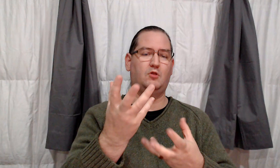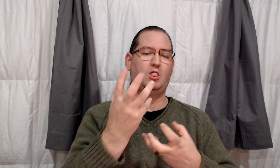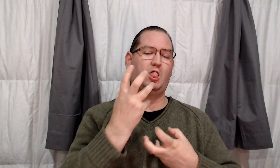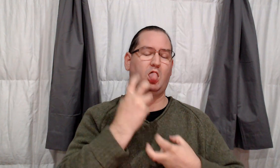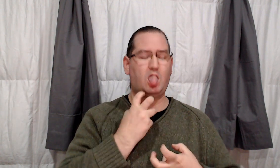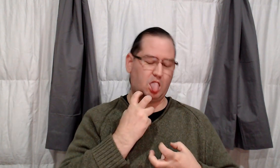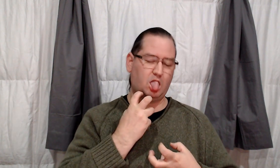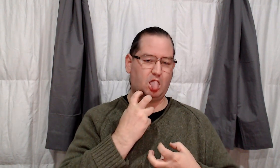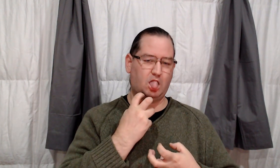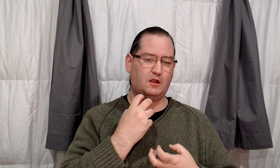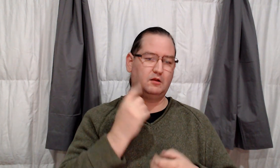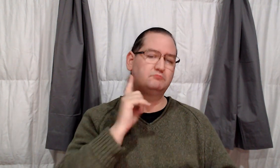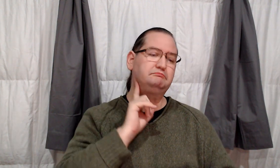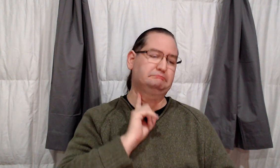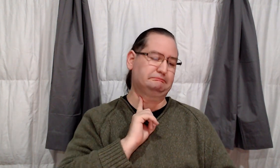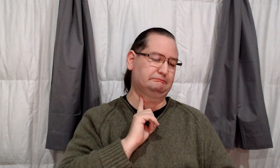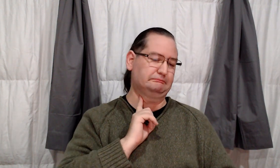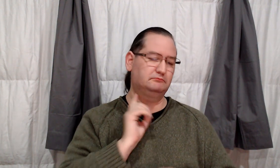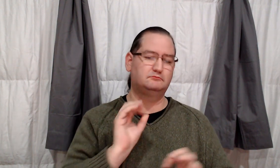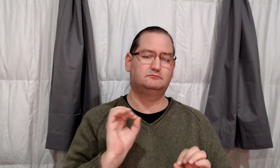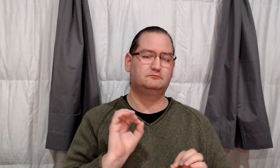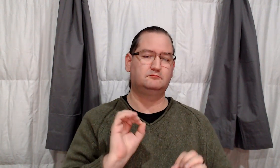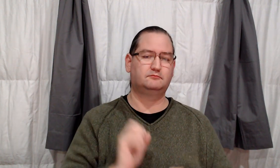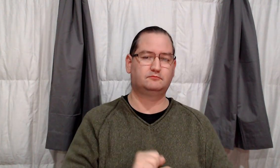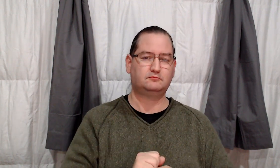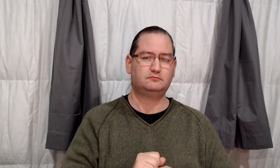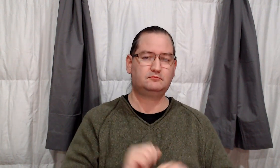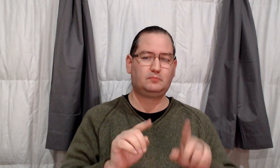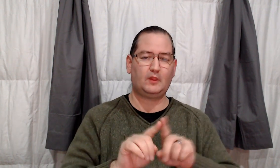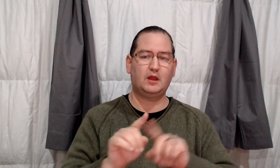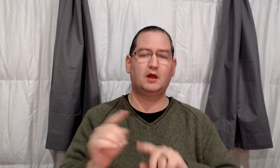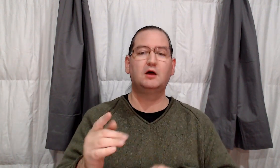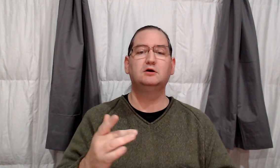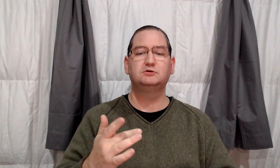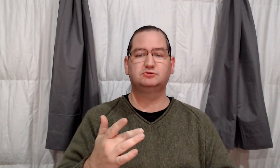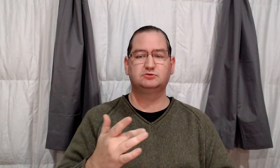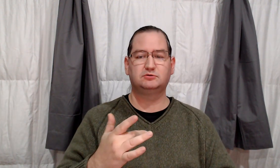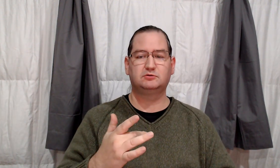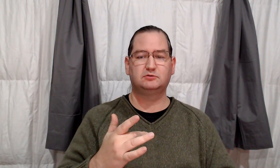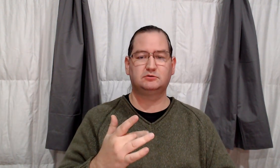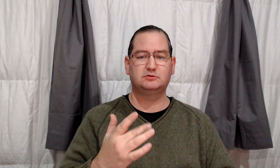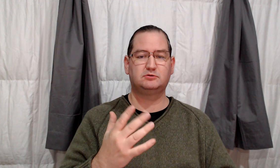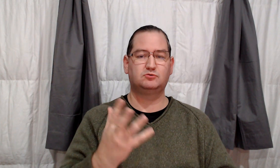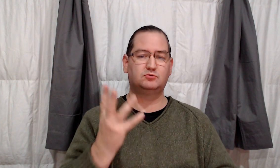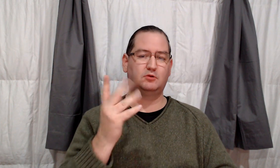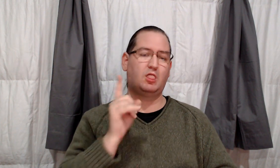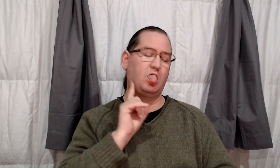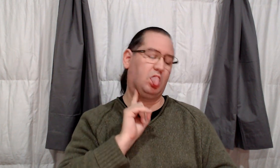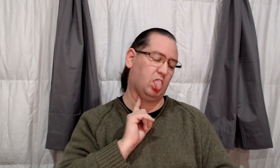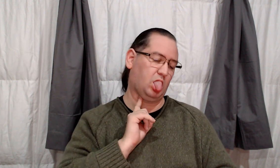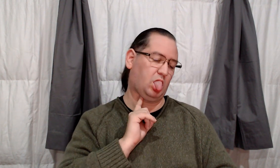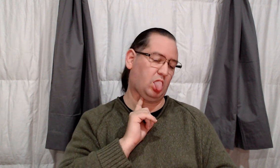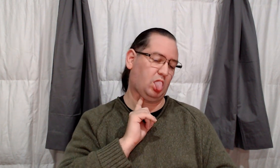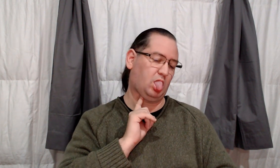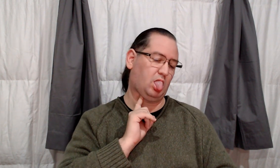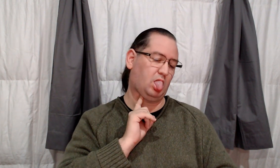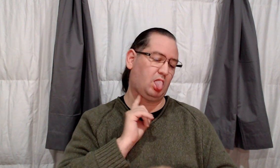within you, and the time of no desire continues to lengthen and grow. And that feeling of